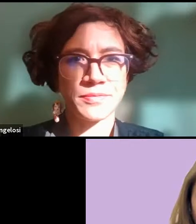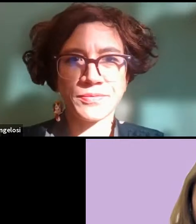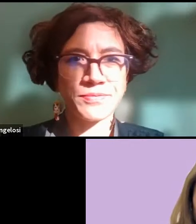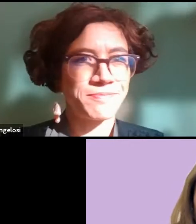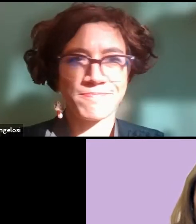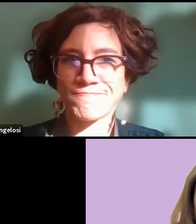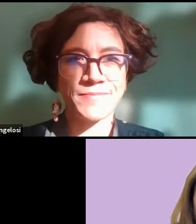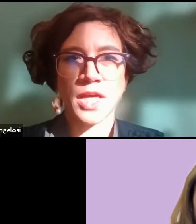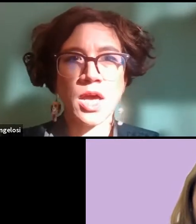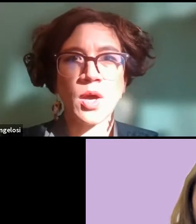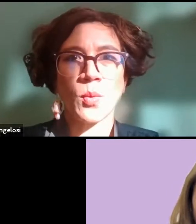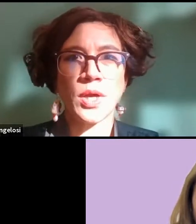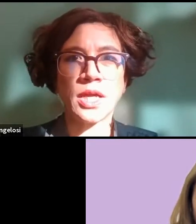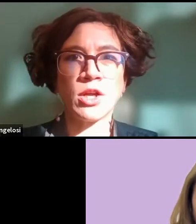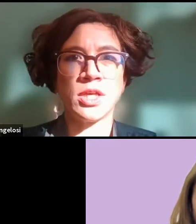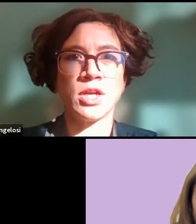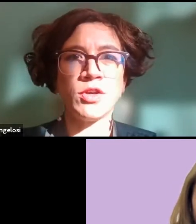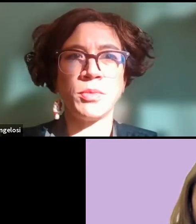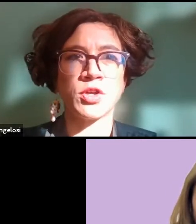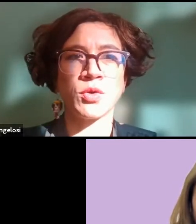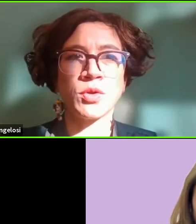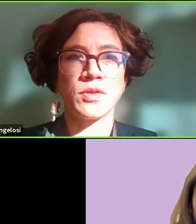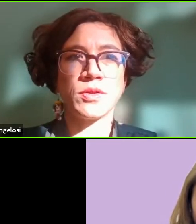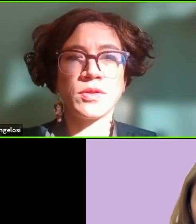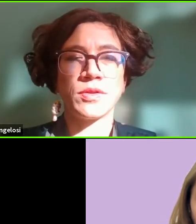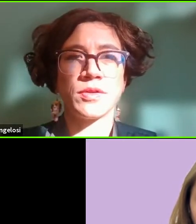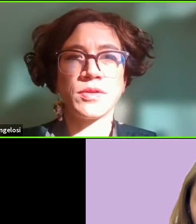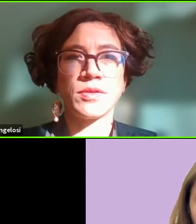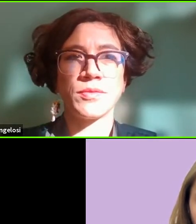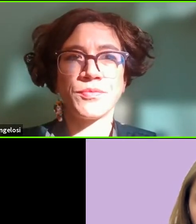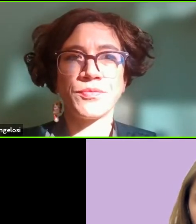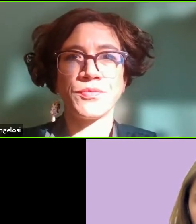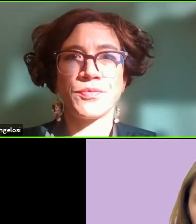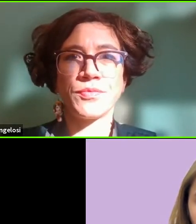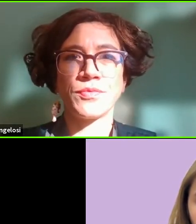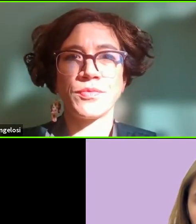No, we cannot hear you. We cannot hear you, Mirgul.